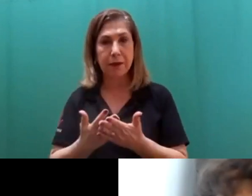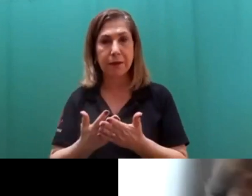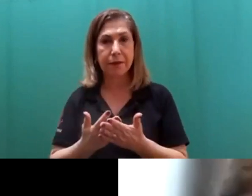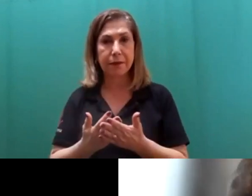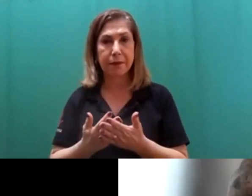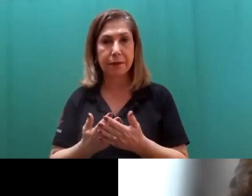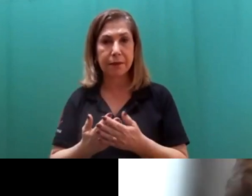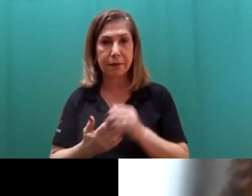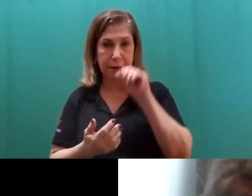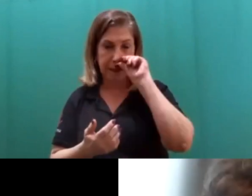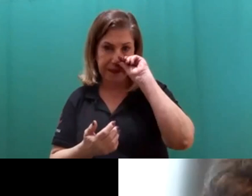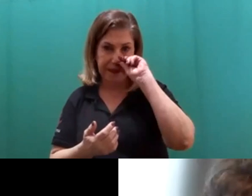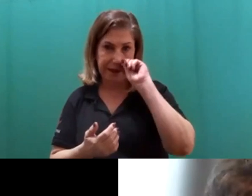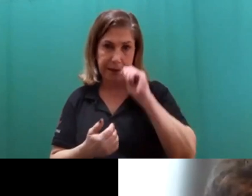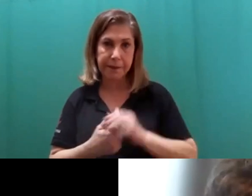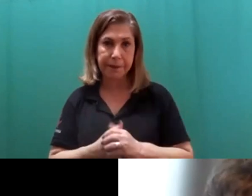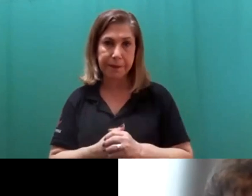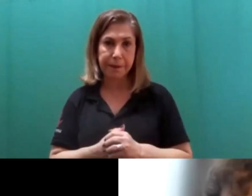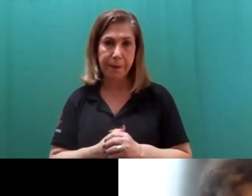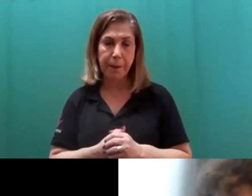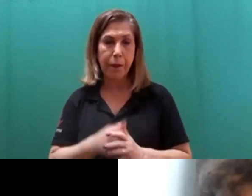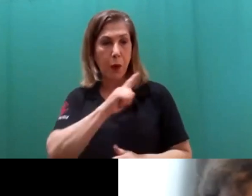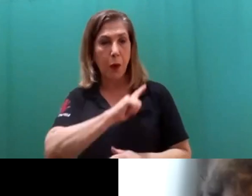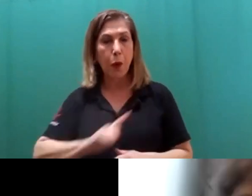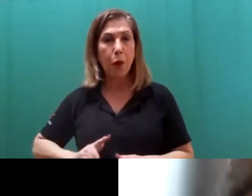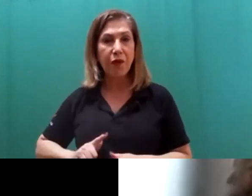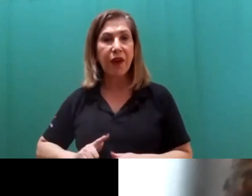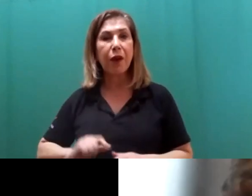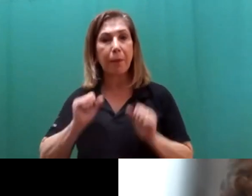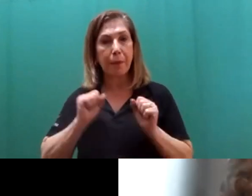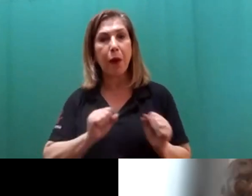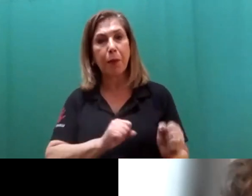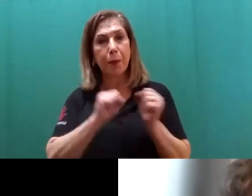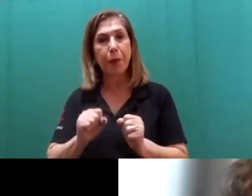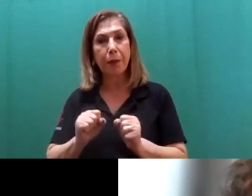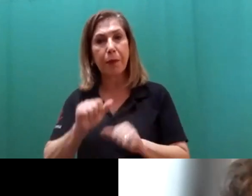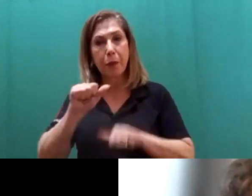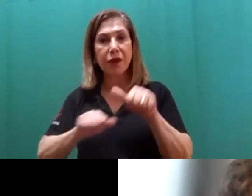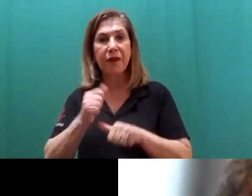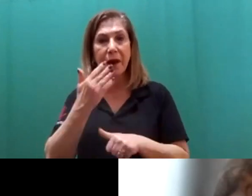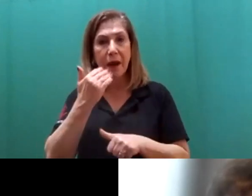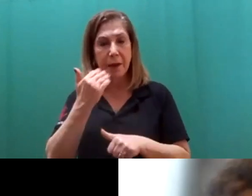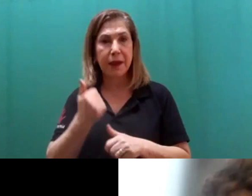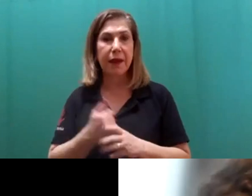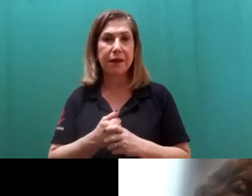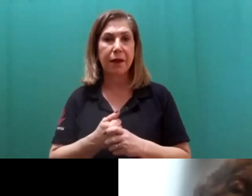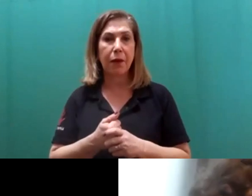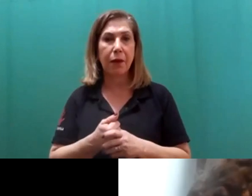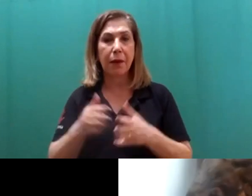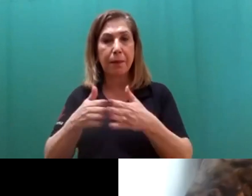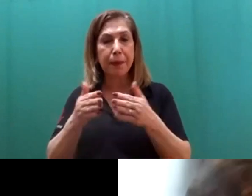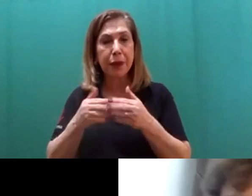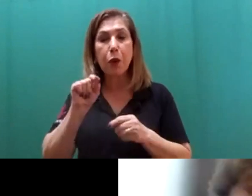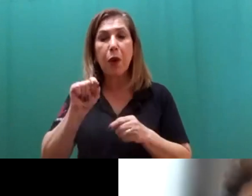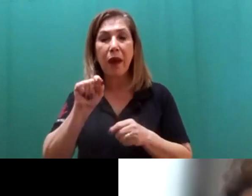modify, to shift the food production towards what you want. because you have a great, let's